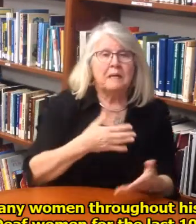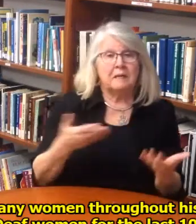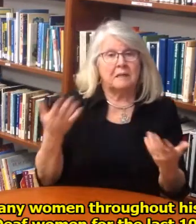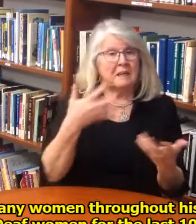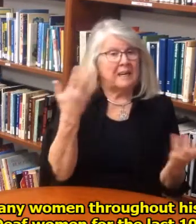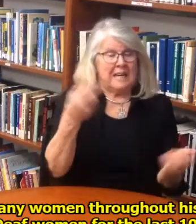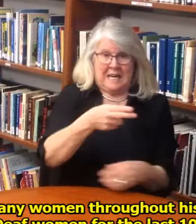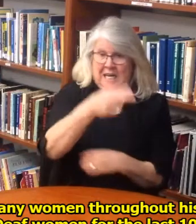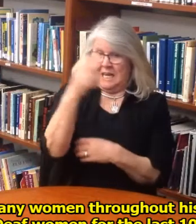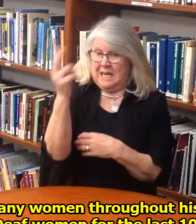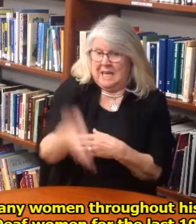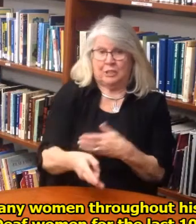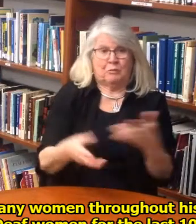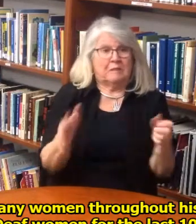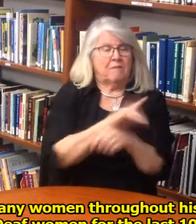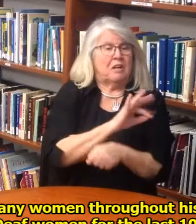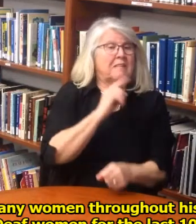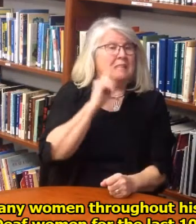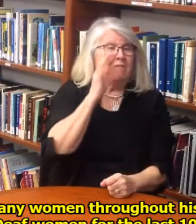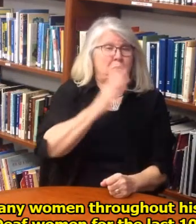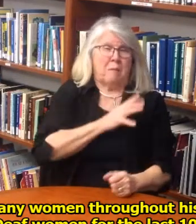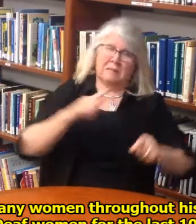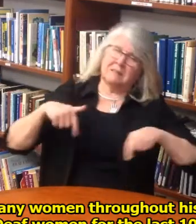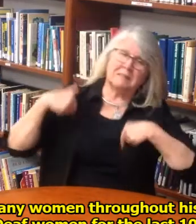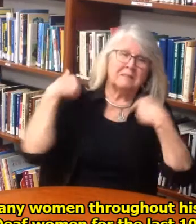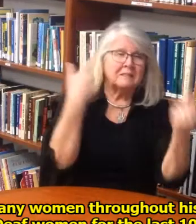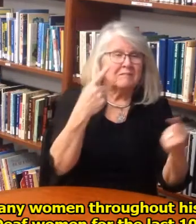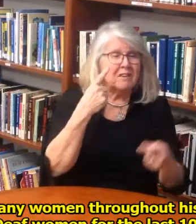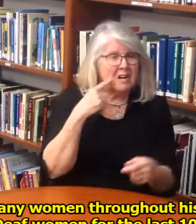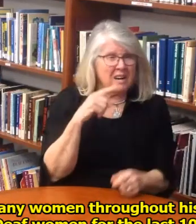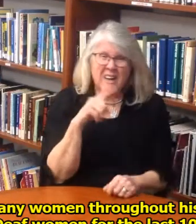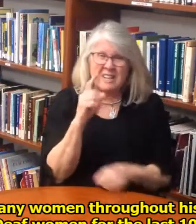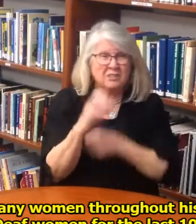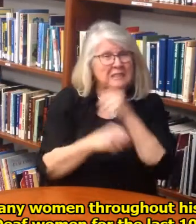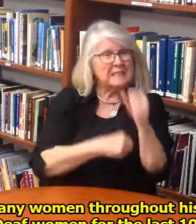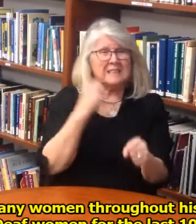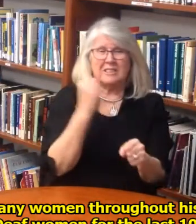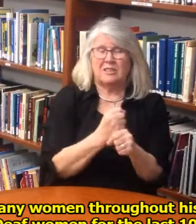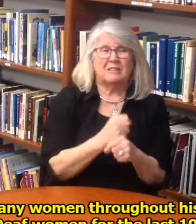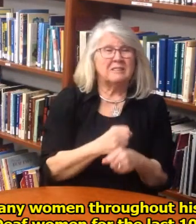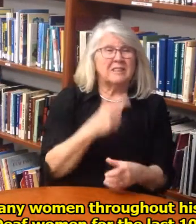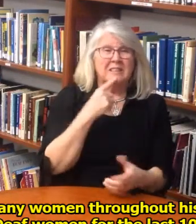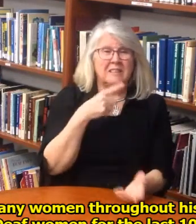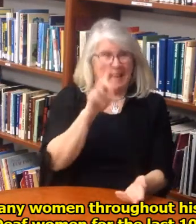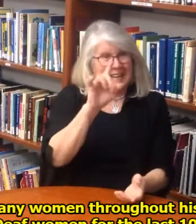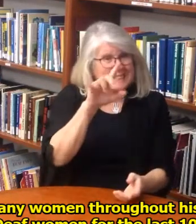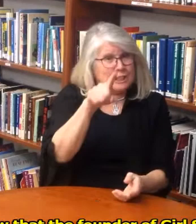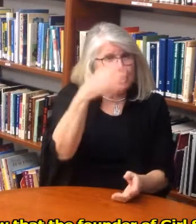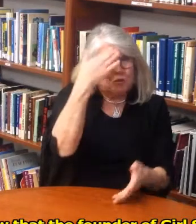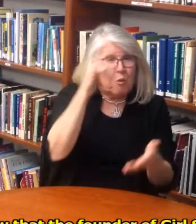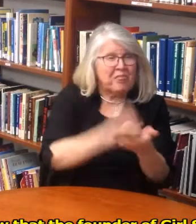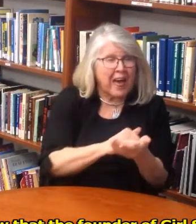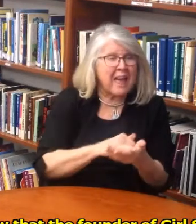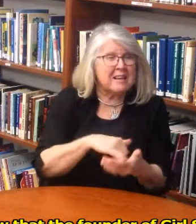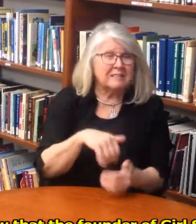There are so many women throughout history. History is full of deaf women for the last 100 years. Did you know